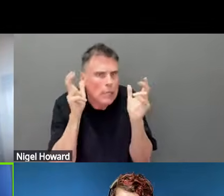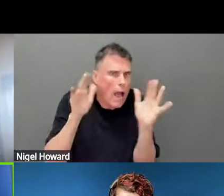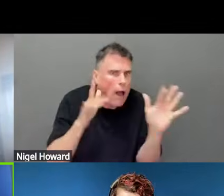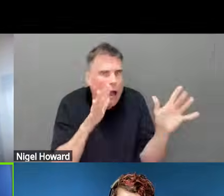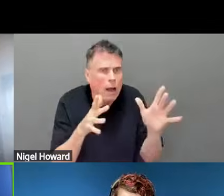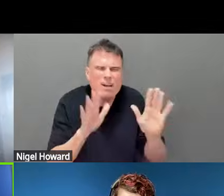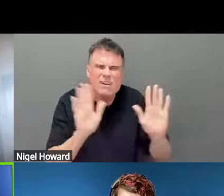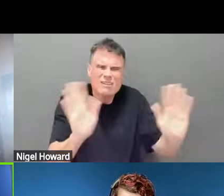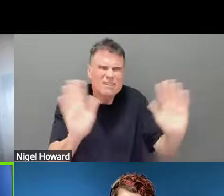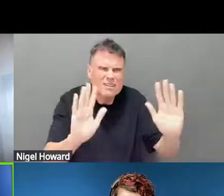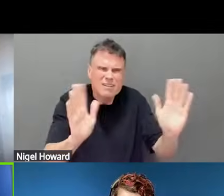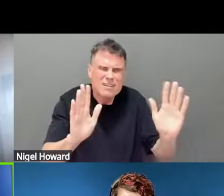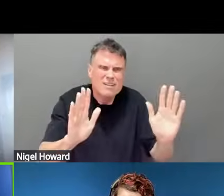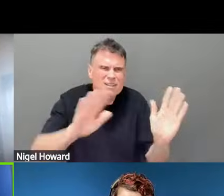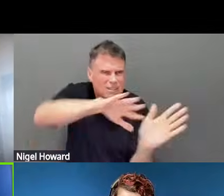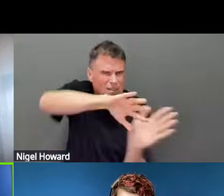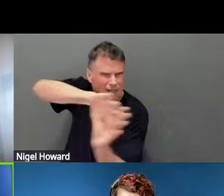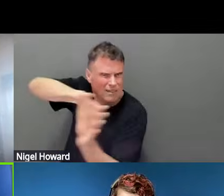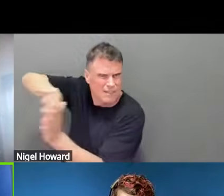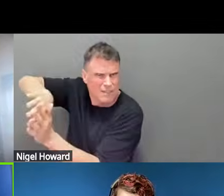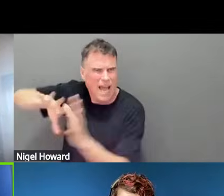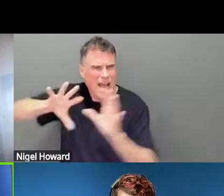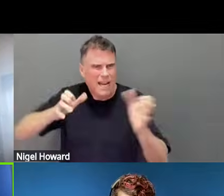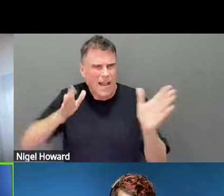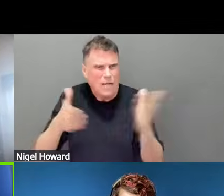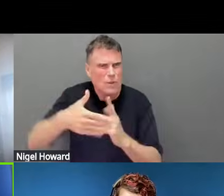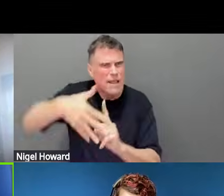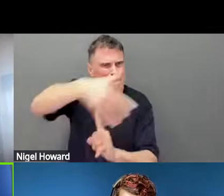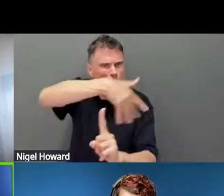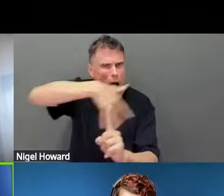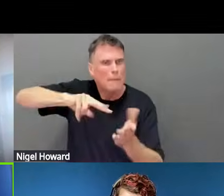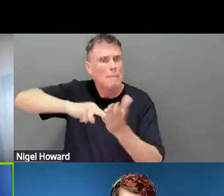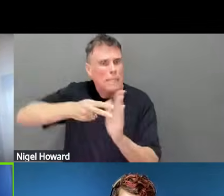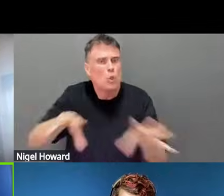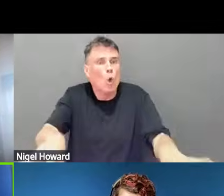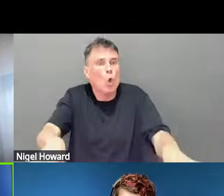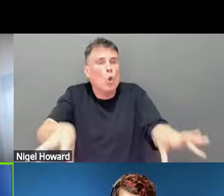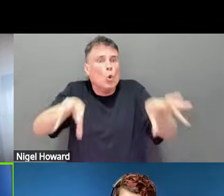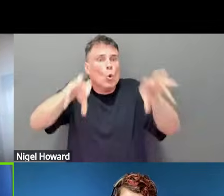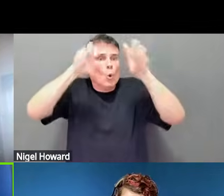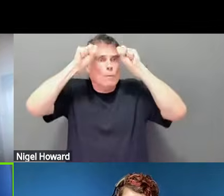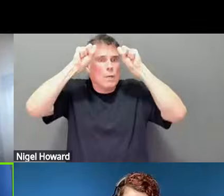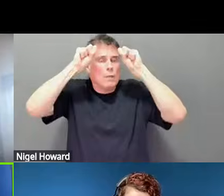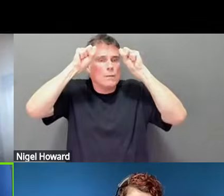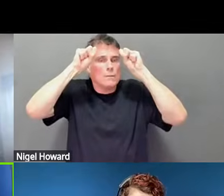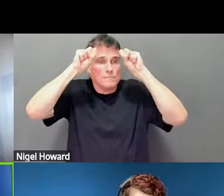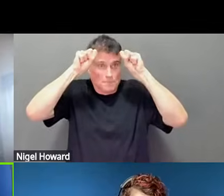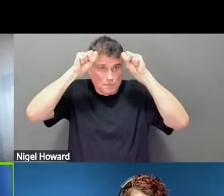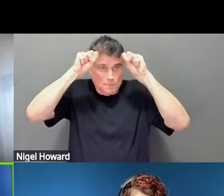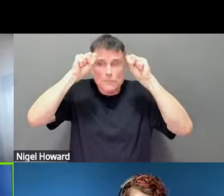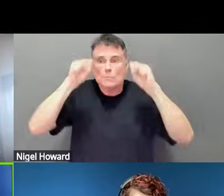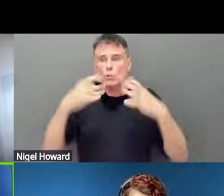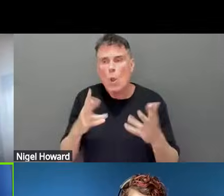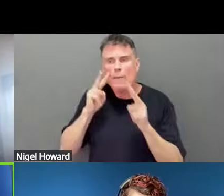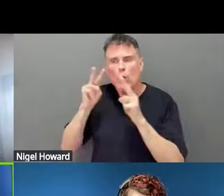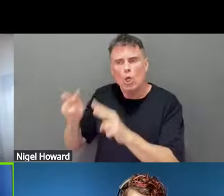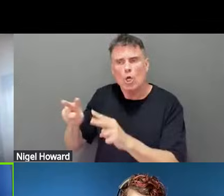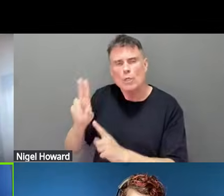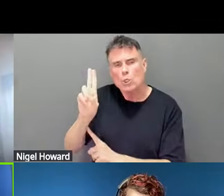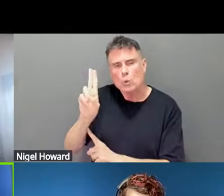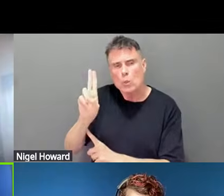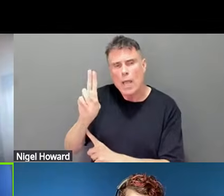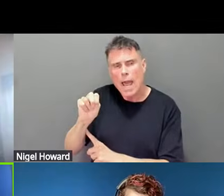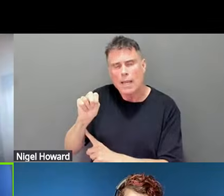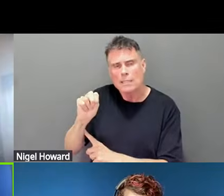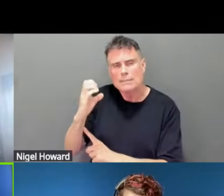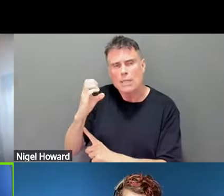will rely on school systems and professionals who really do not understand what a deaf life can be and assume that it is a